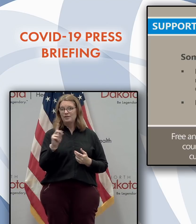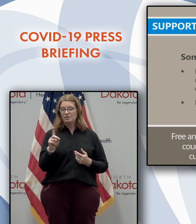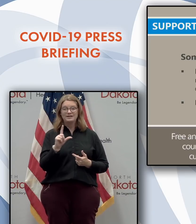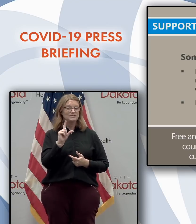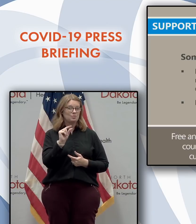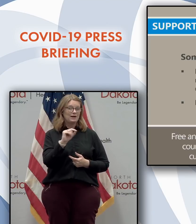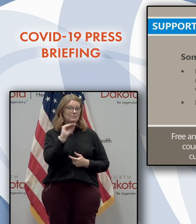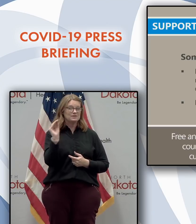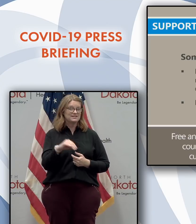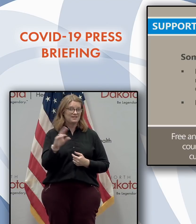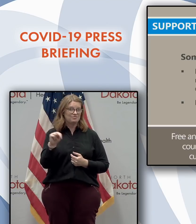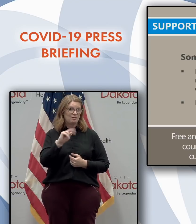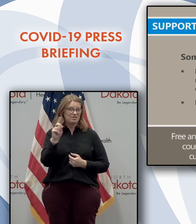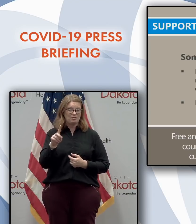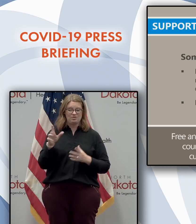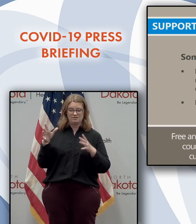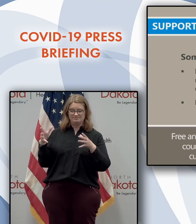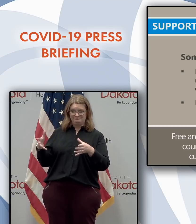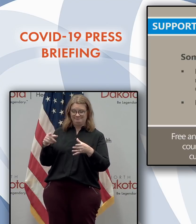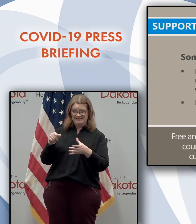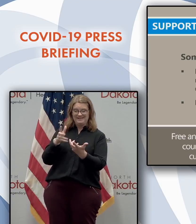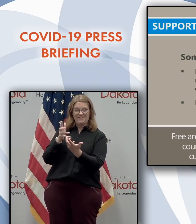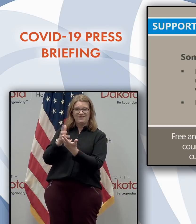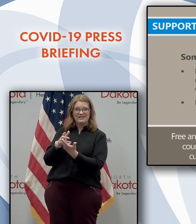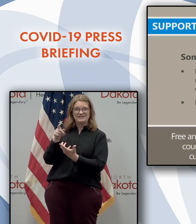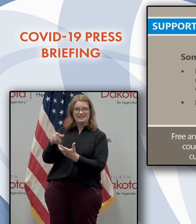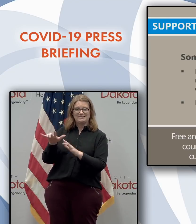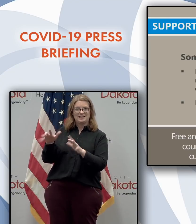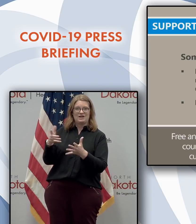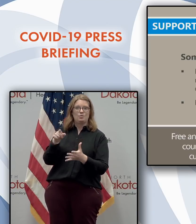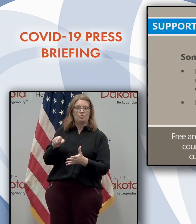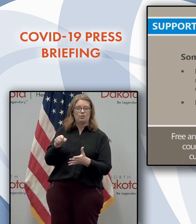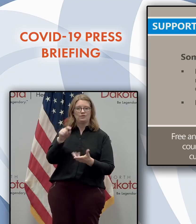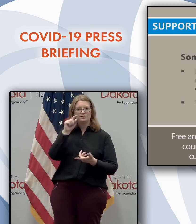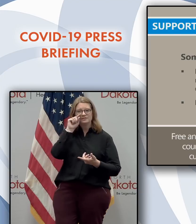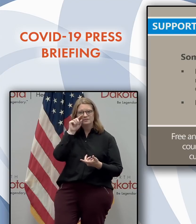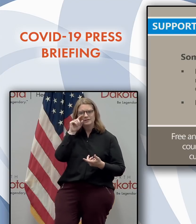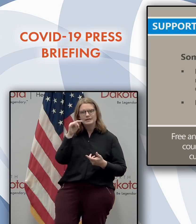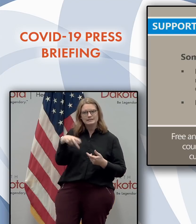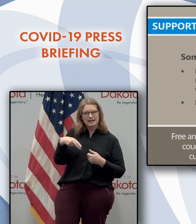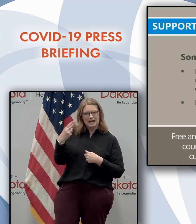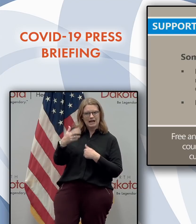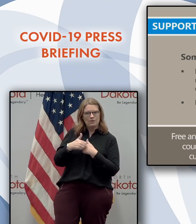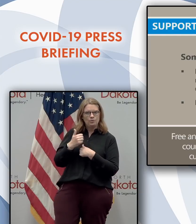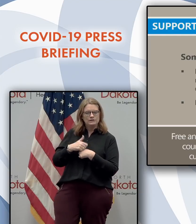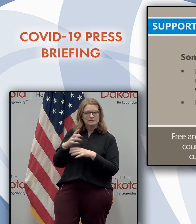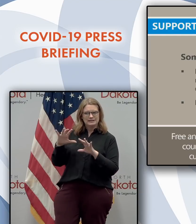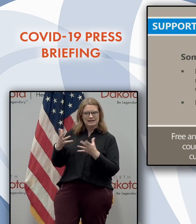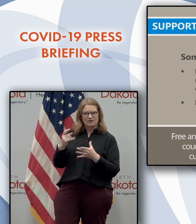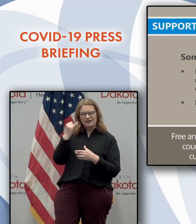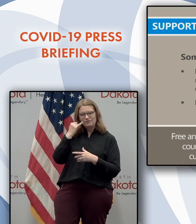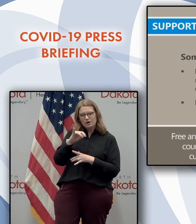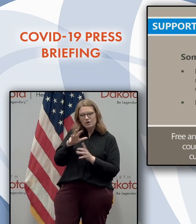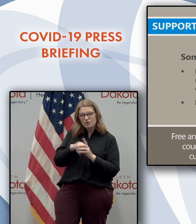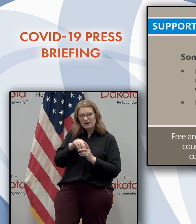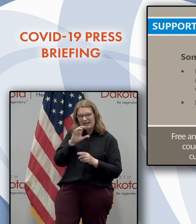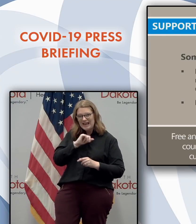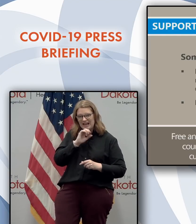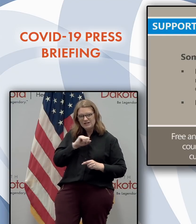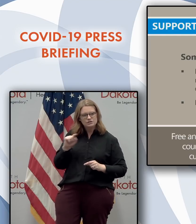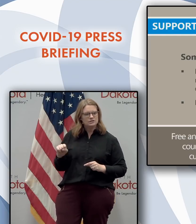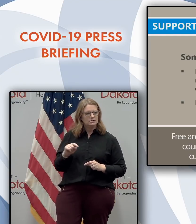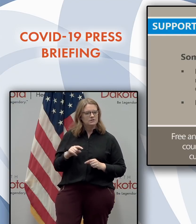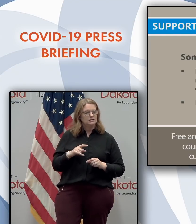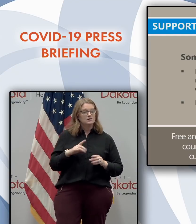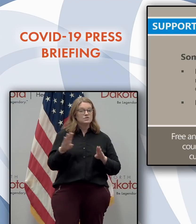20% of North Dakotans may fall into this, into at least one of these high-risk categories. categories if we're including age as part of that. The